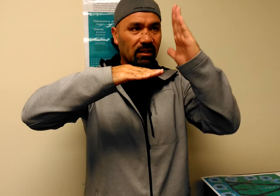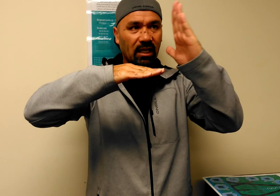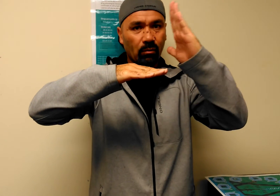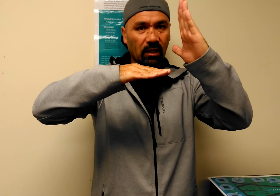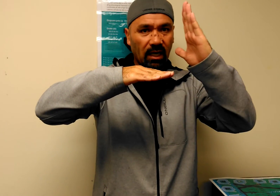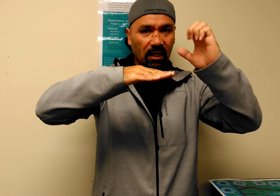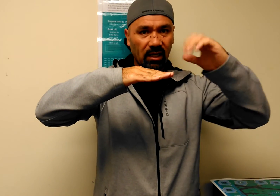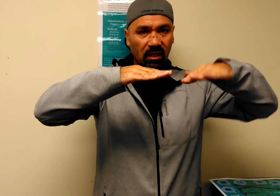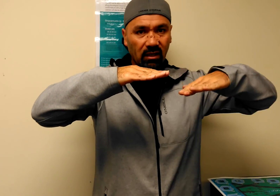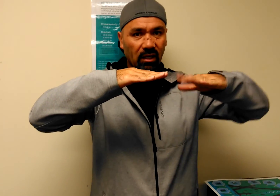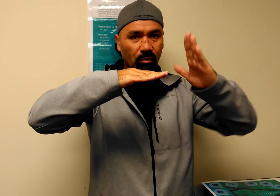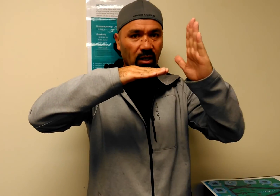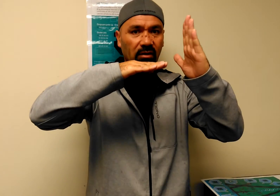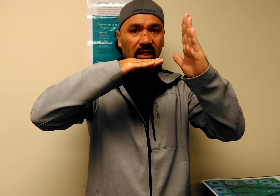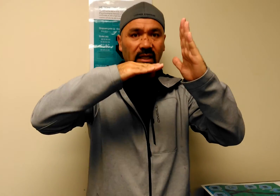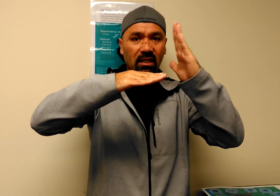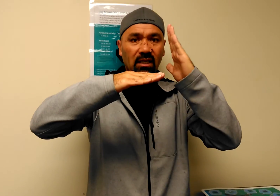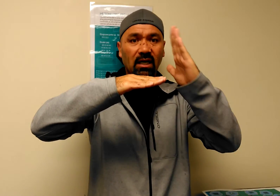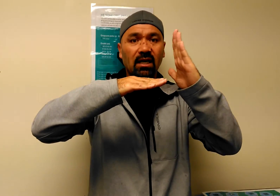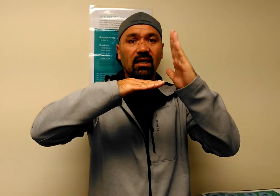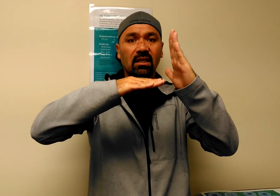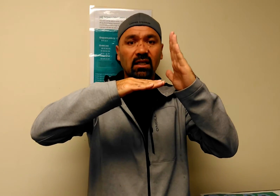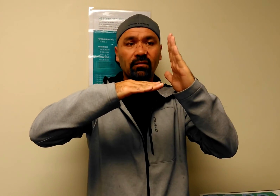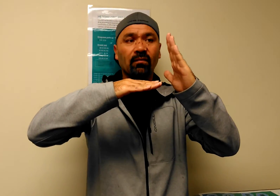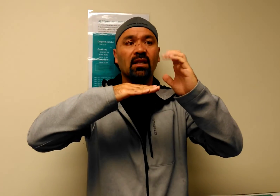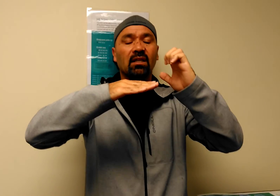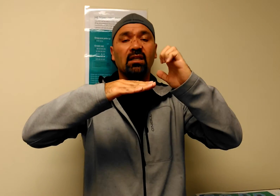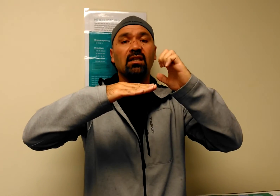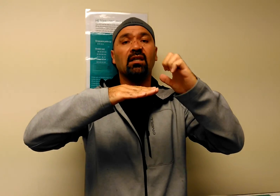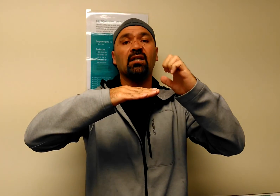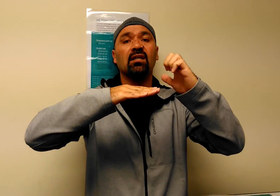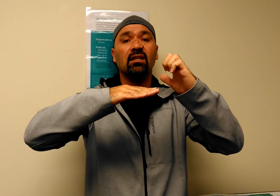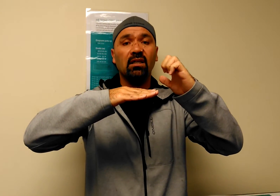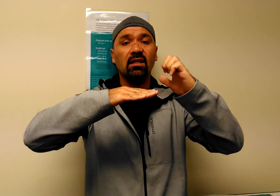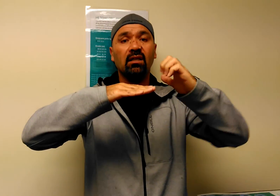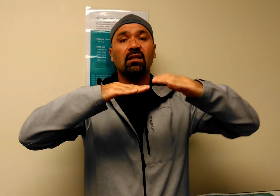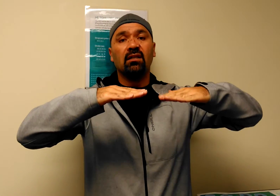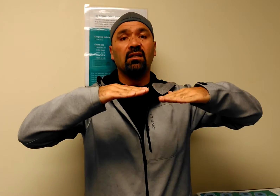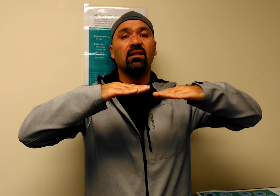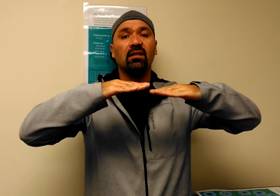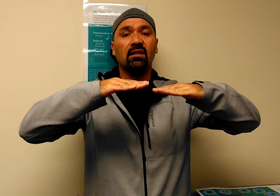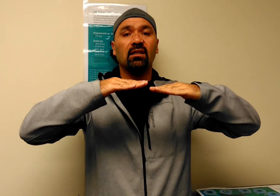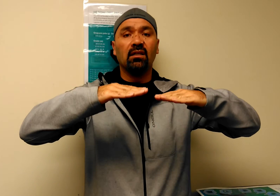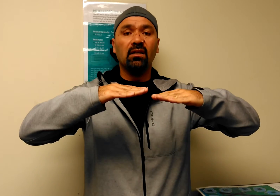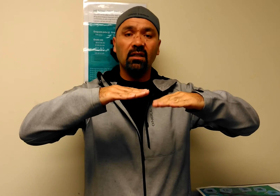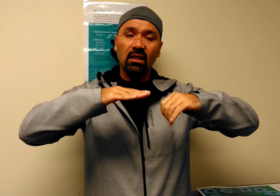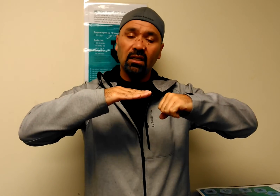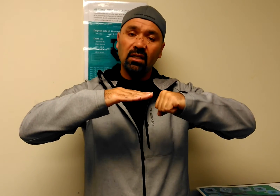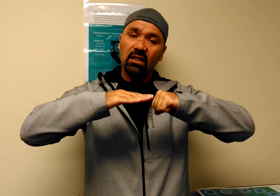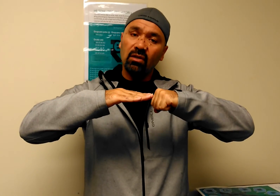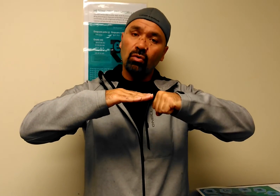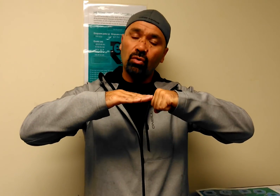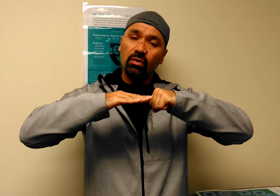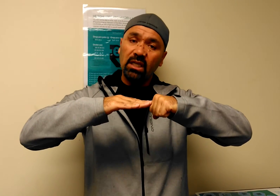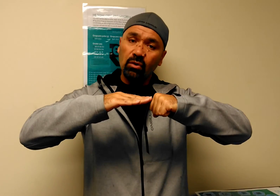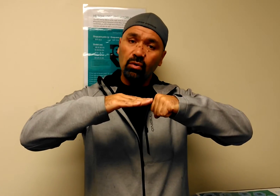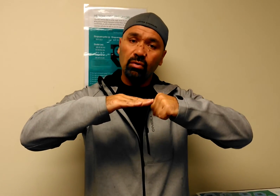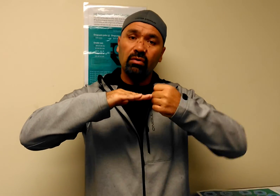Starting with a, e, I. Here we go. I, a, ia, I, e, ie, I, o, io,